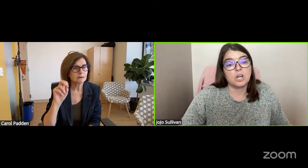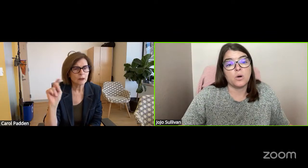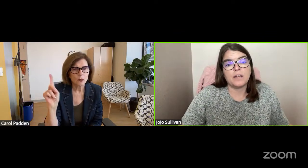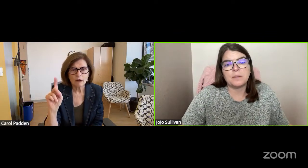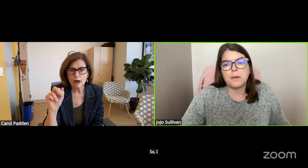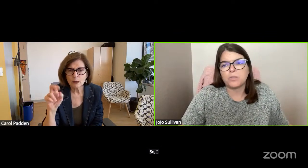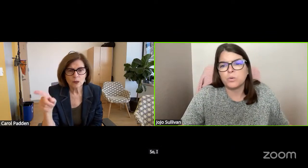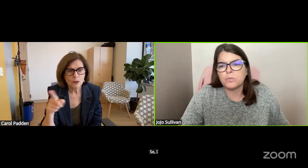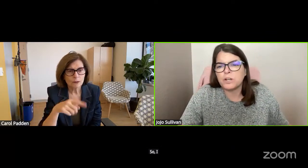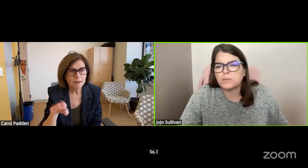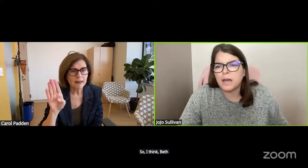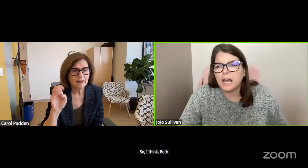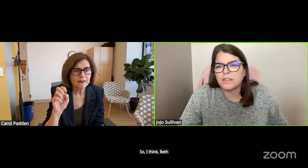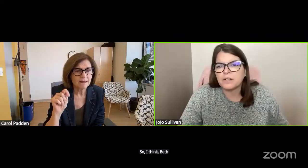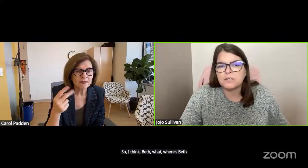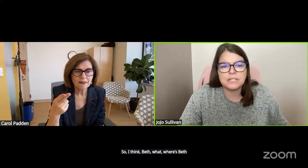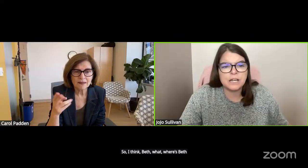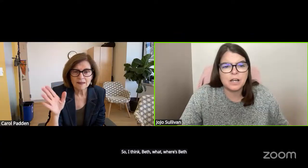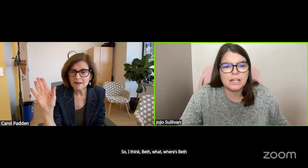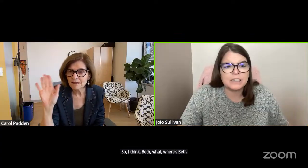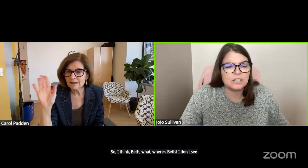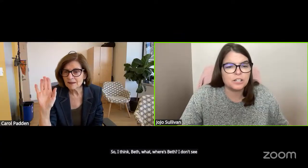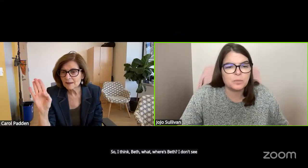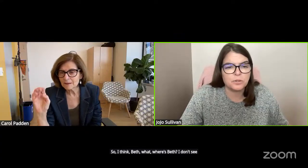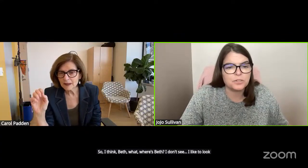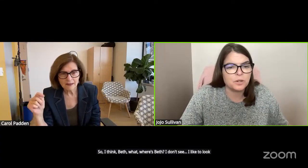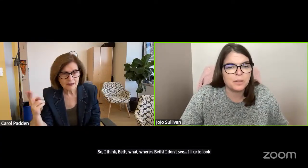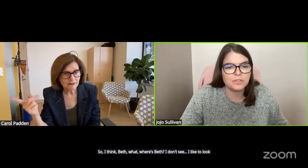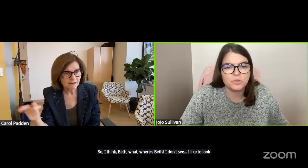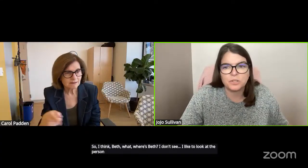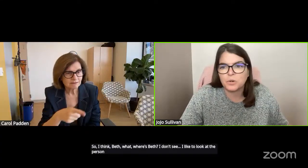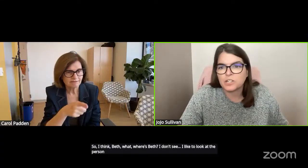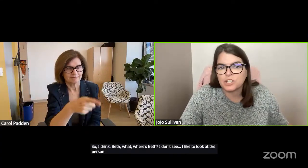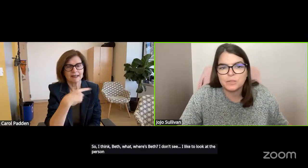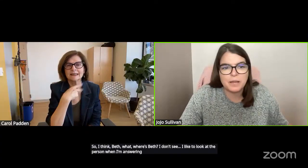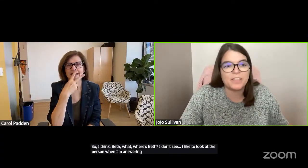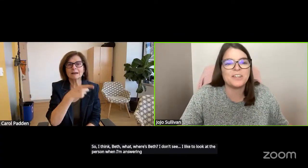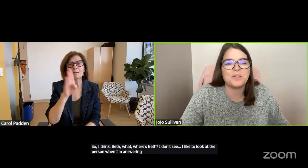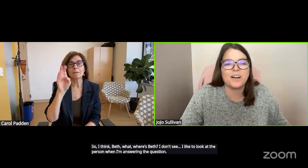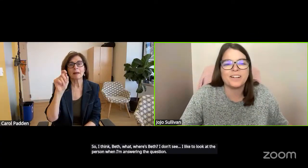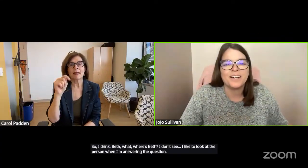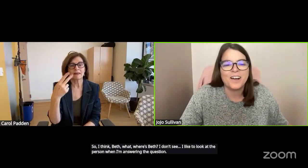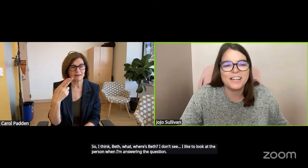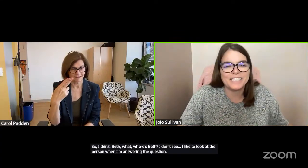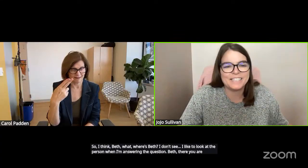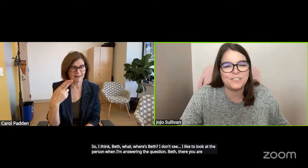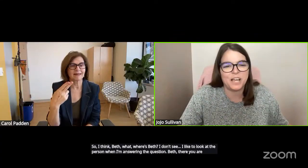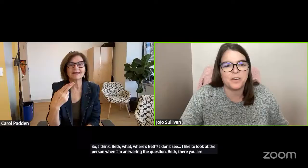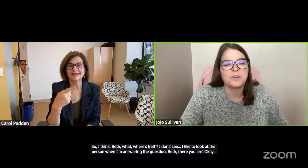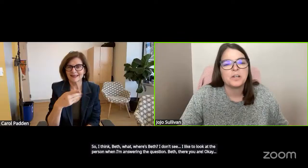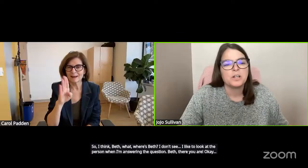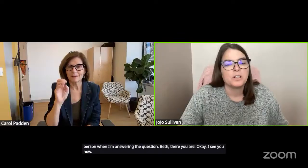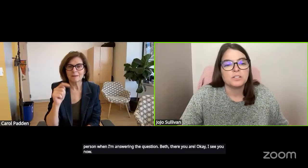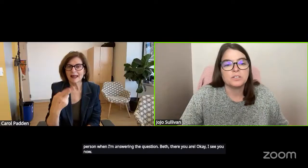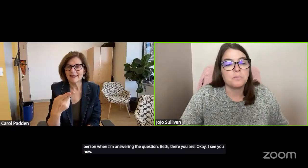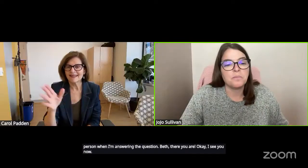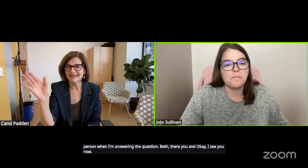So I think Beth, where's Beth? I don't see. I like to look at the person when I'm answering the question. Beth, there you are. Okay, I see you now. So